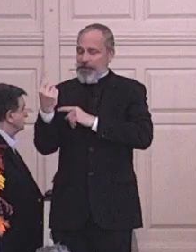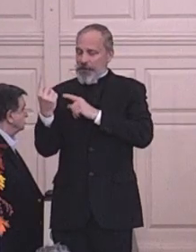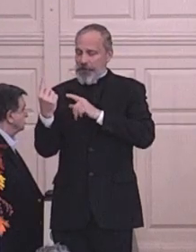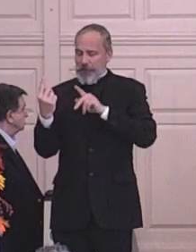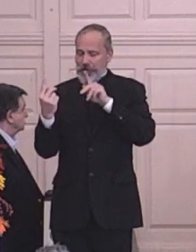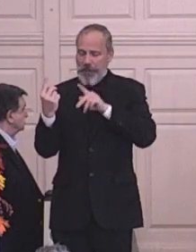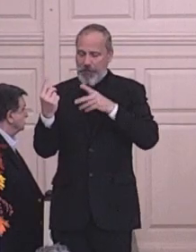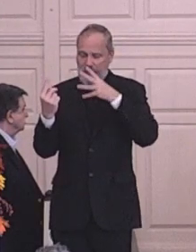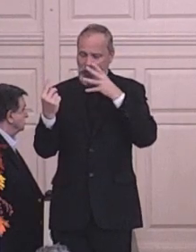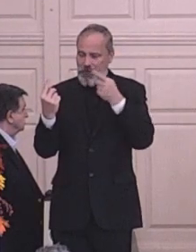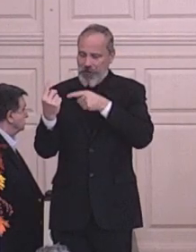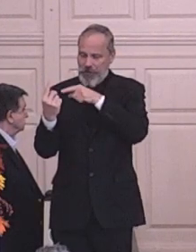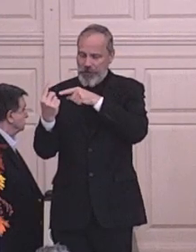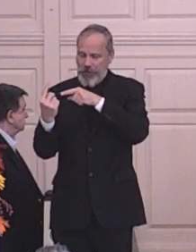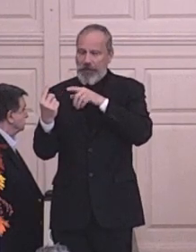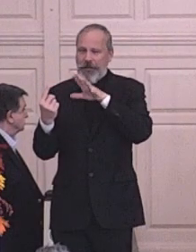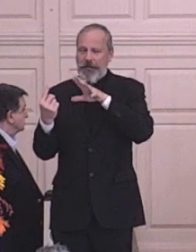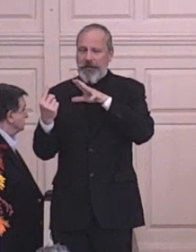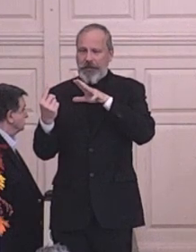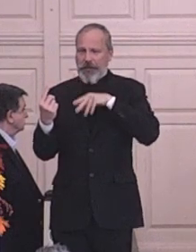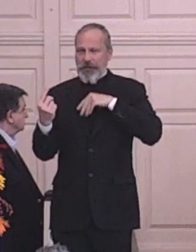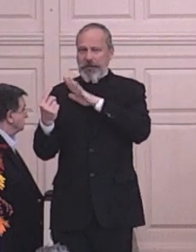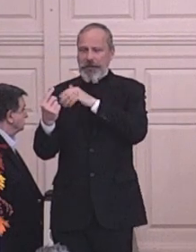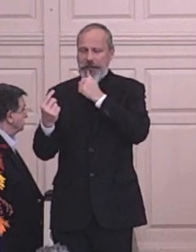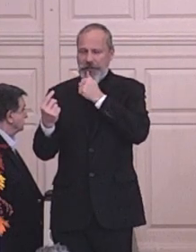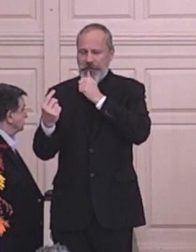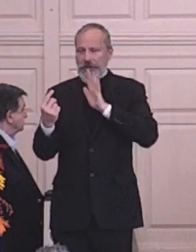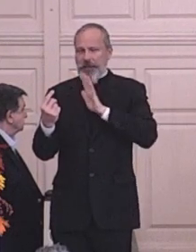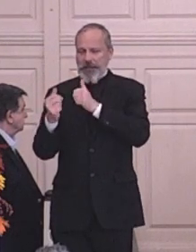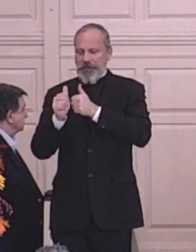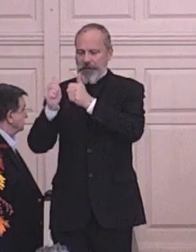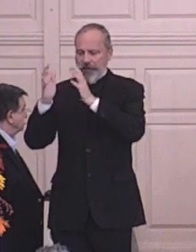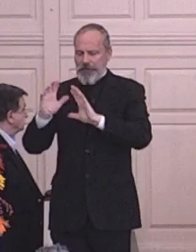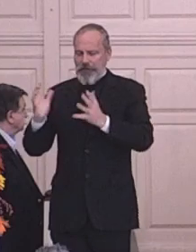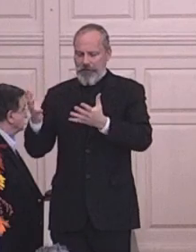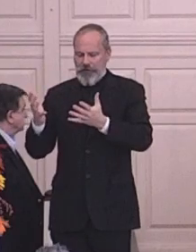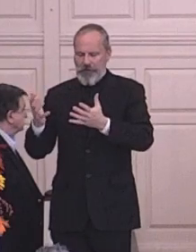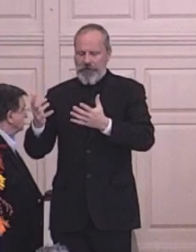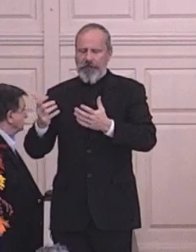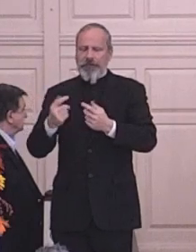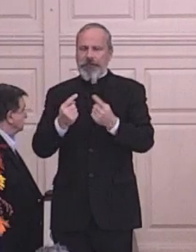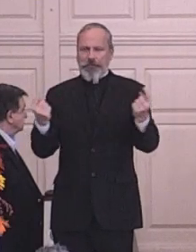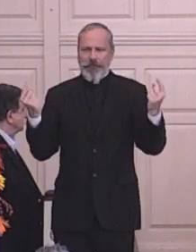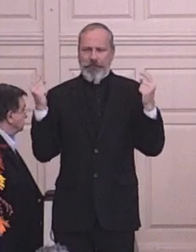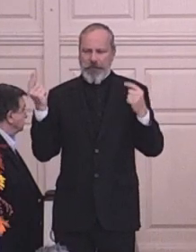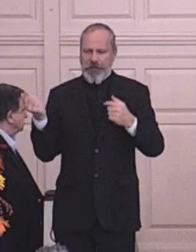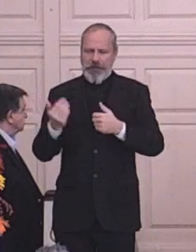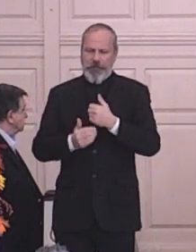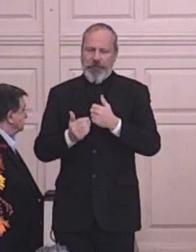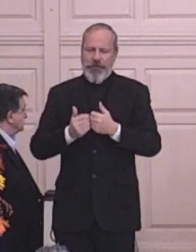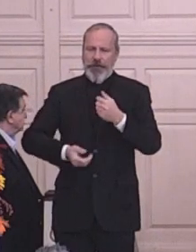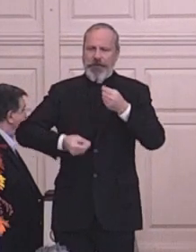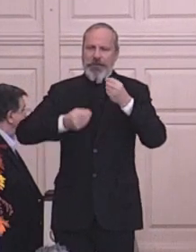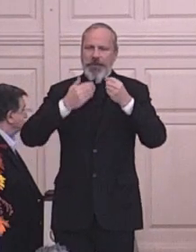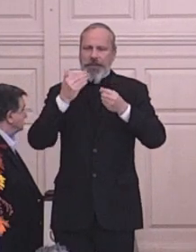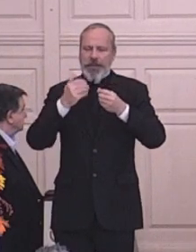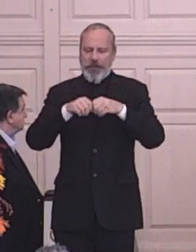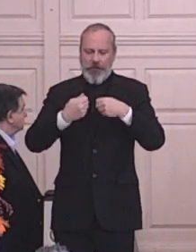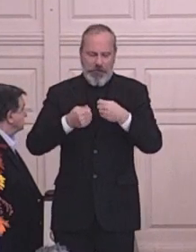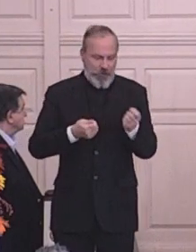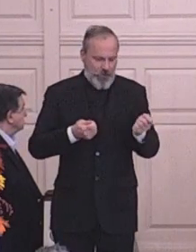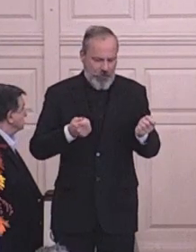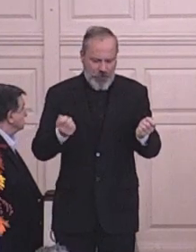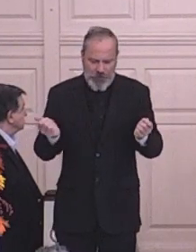willingly into his passion, he took bread and, giving thanks, broke it and gave it to his